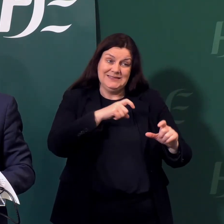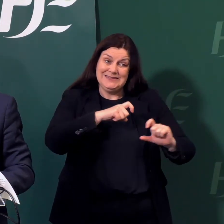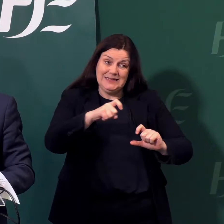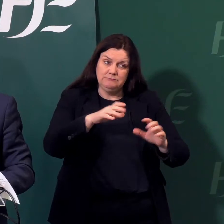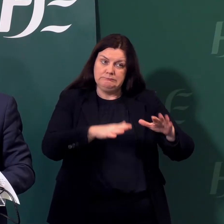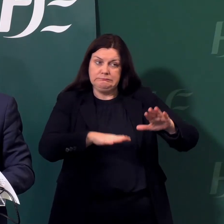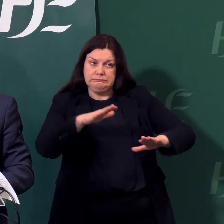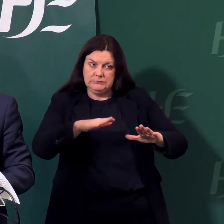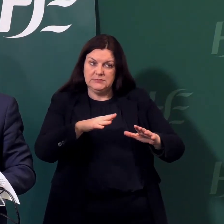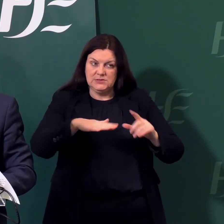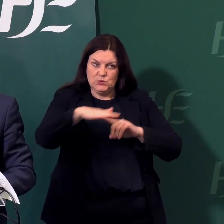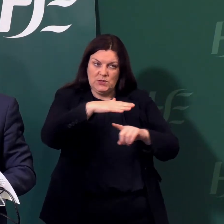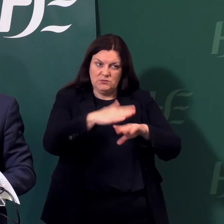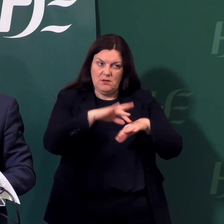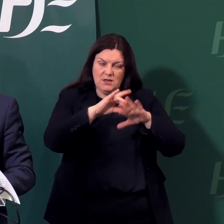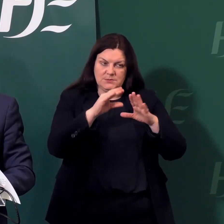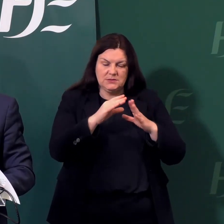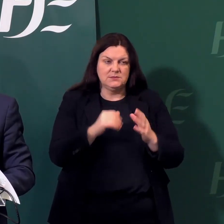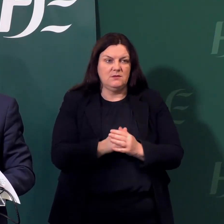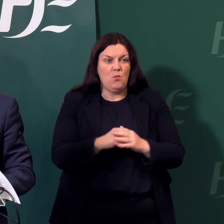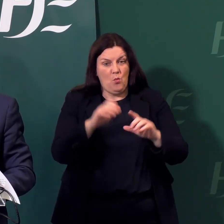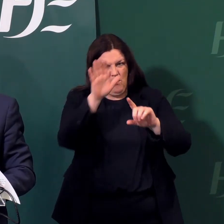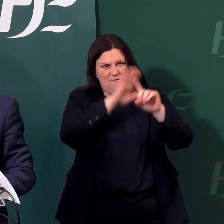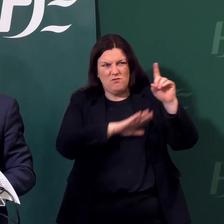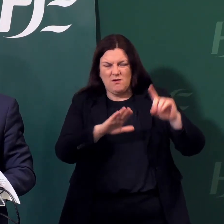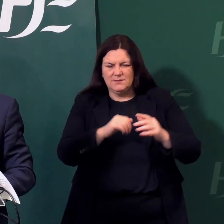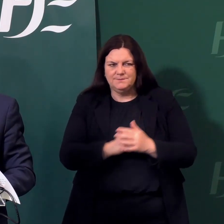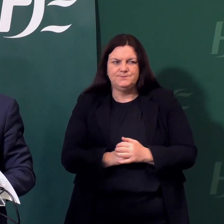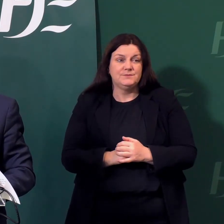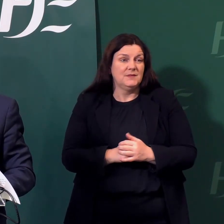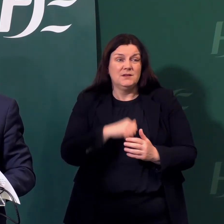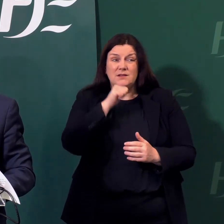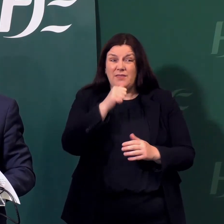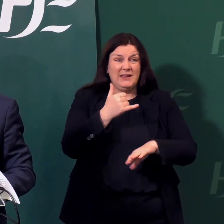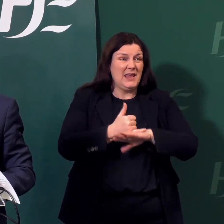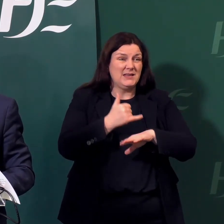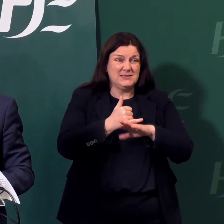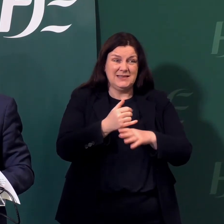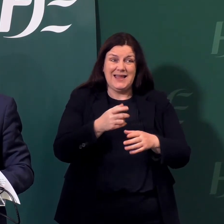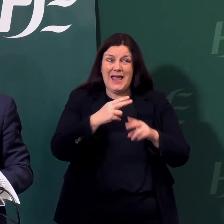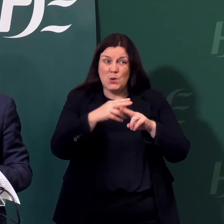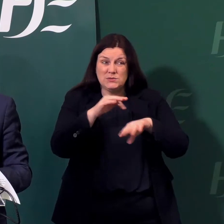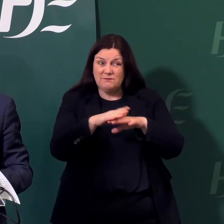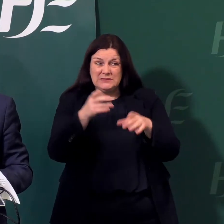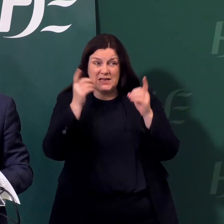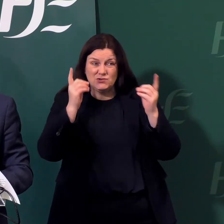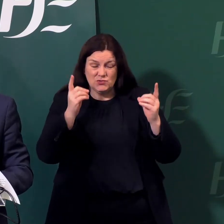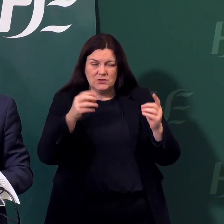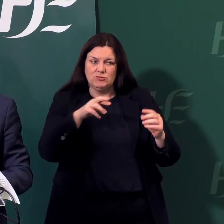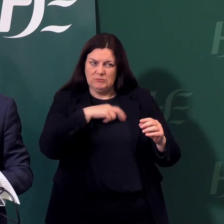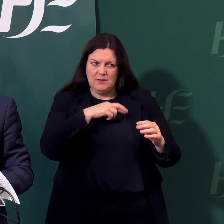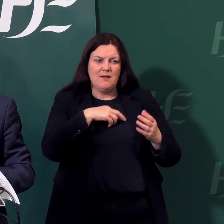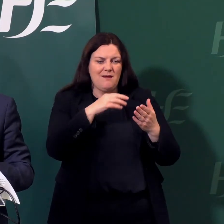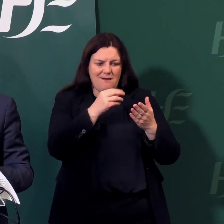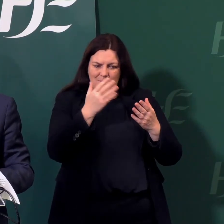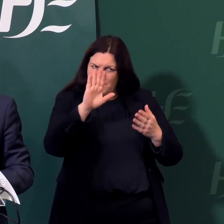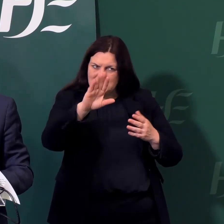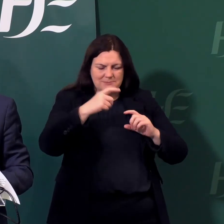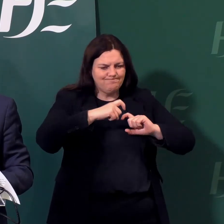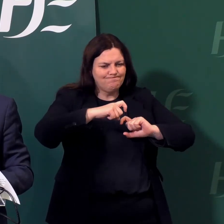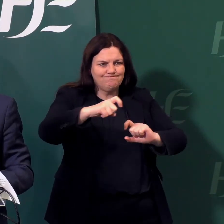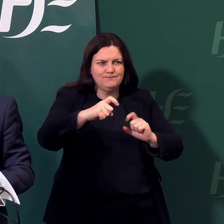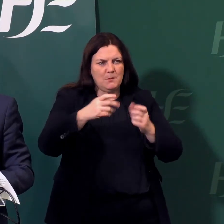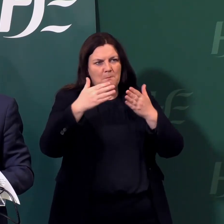from out of the woods on all of this and the impact it's having on the healthcare system overall. And we will need to sustain both the